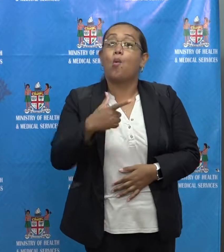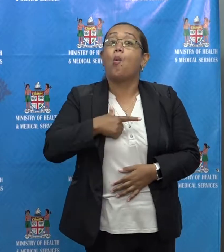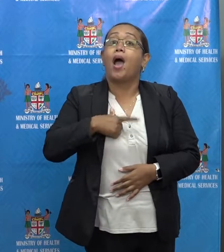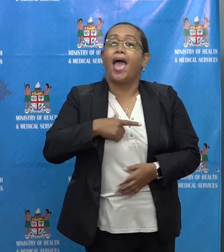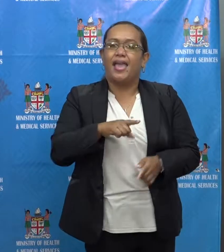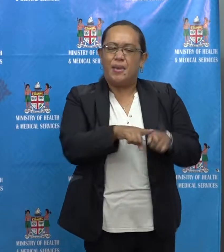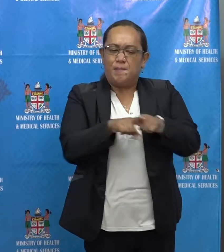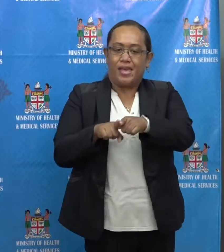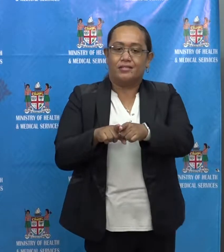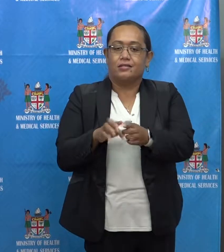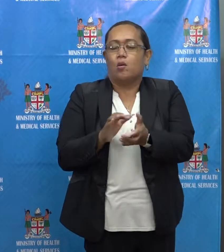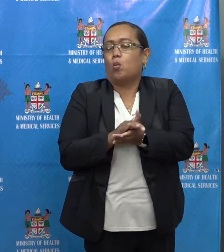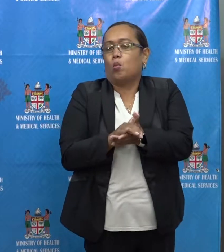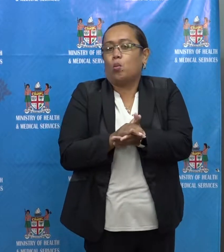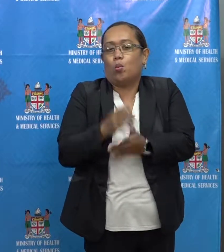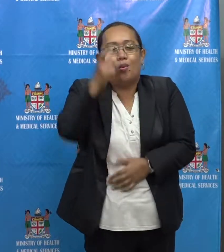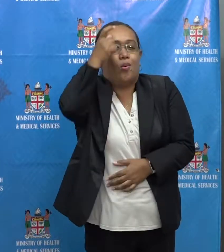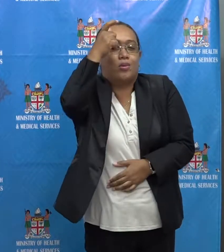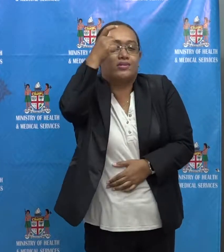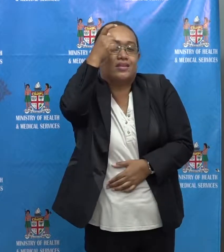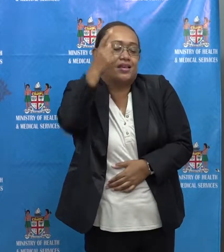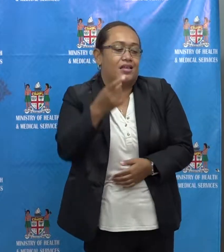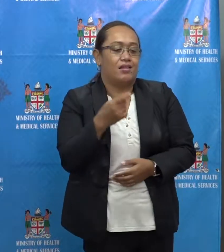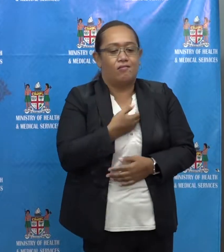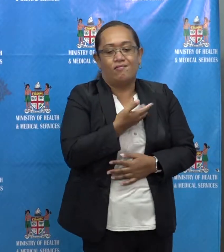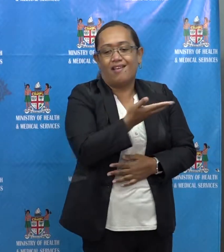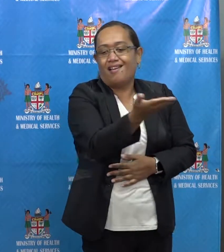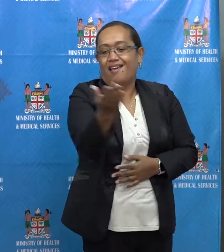compassion and concern for those around us.